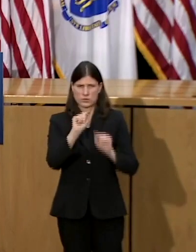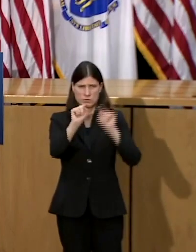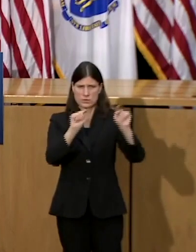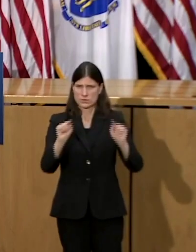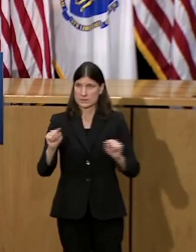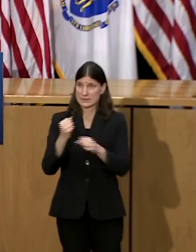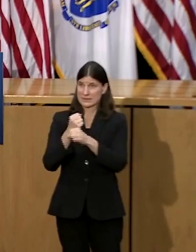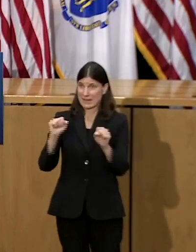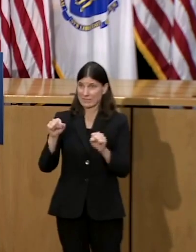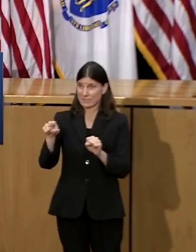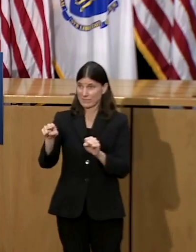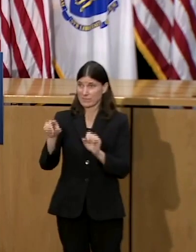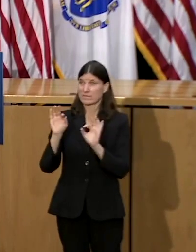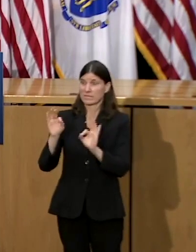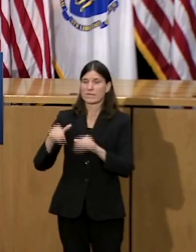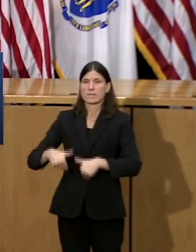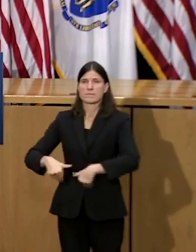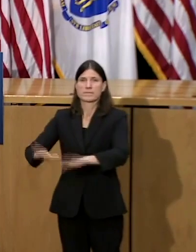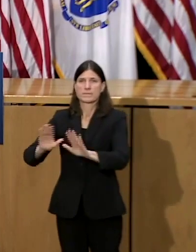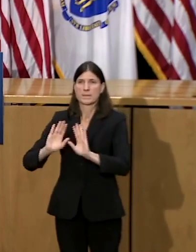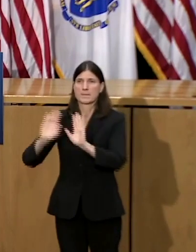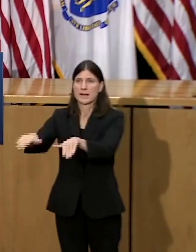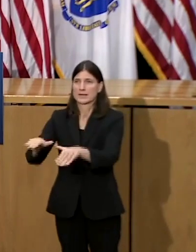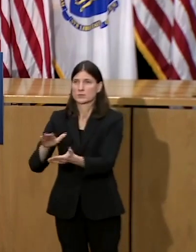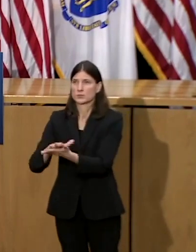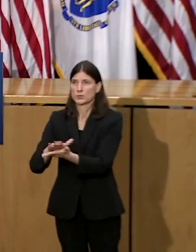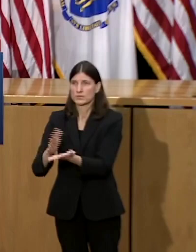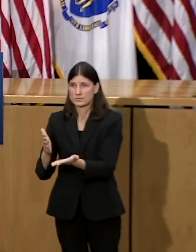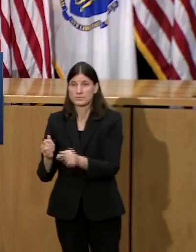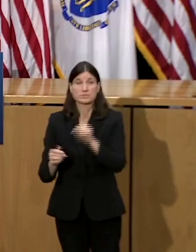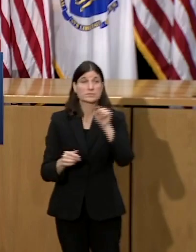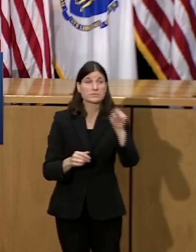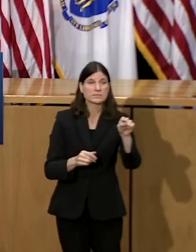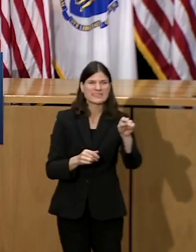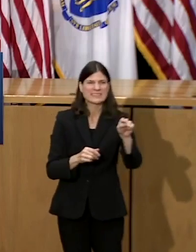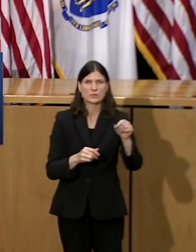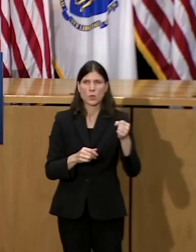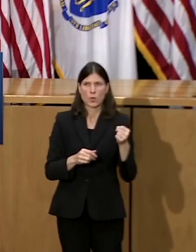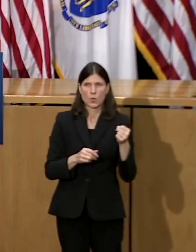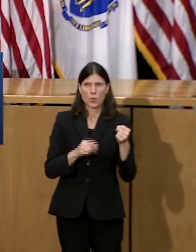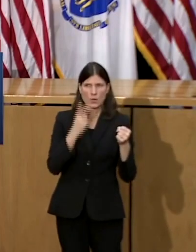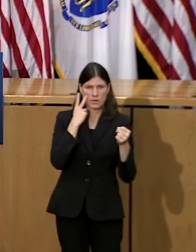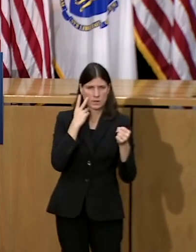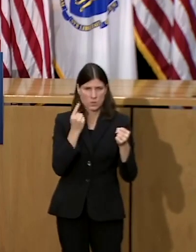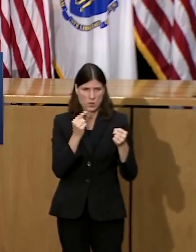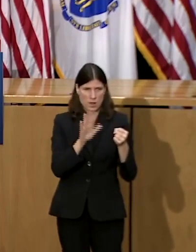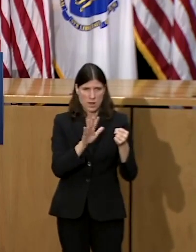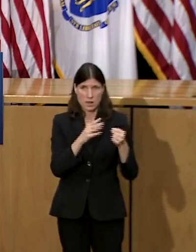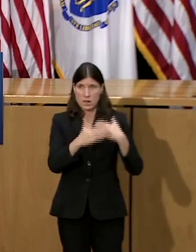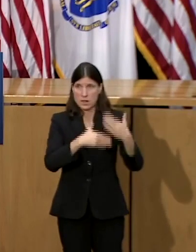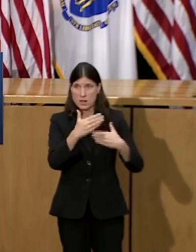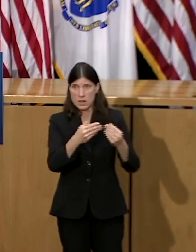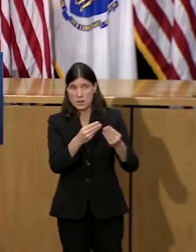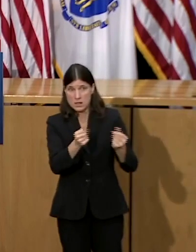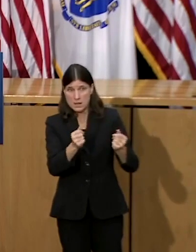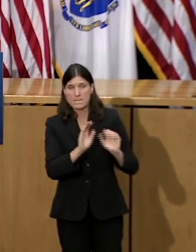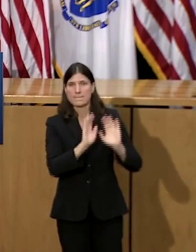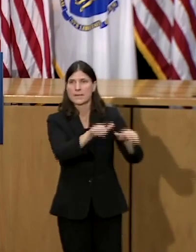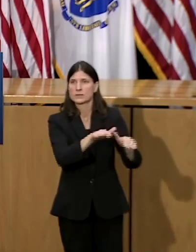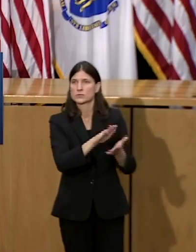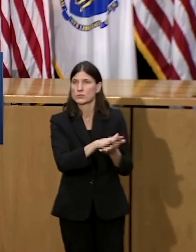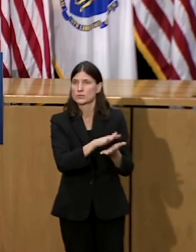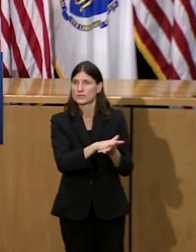best choices for students, faculty, and staff. Parents helping kids learn at home have been through a lot.